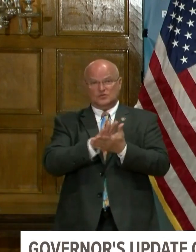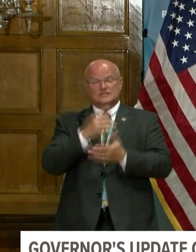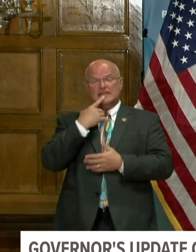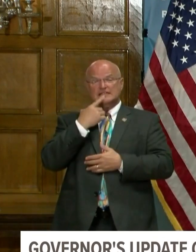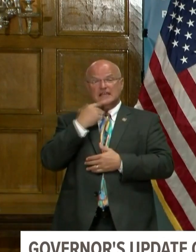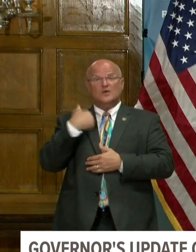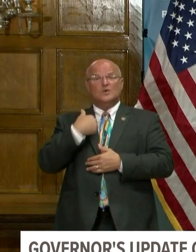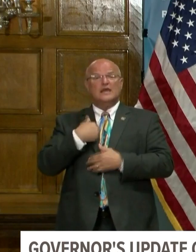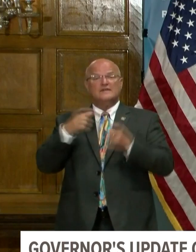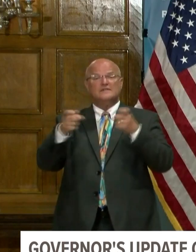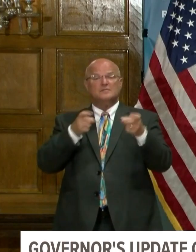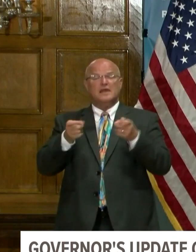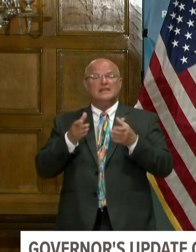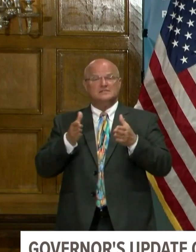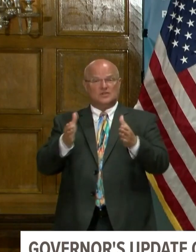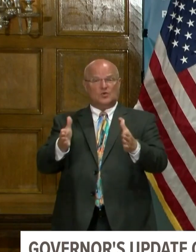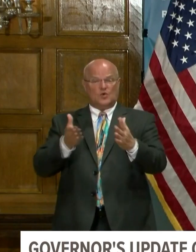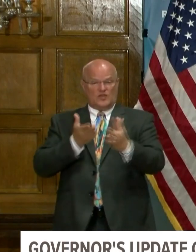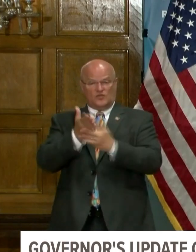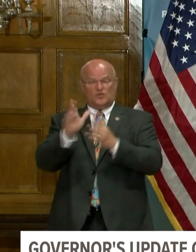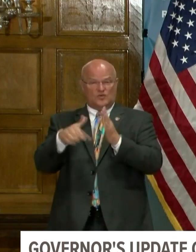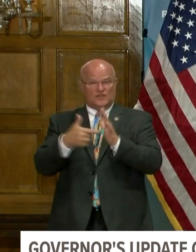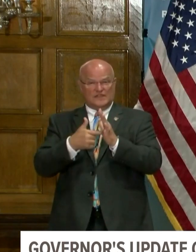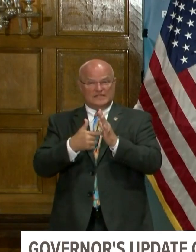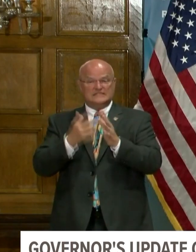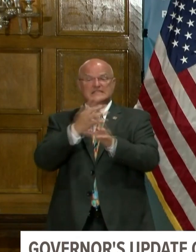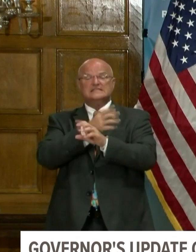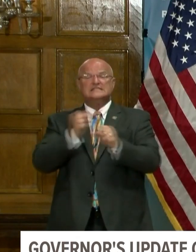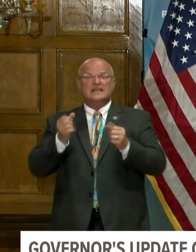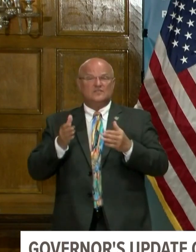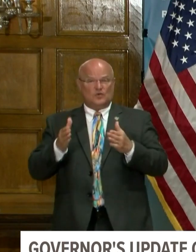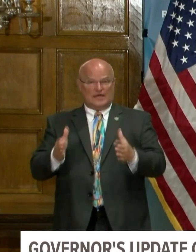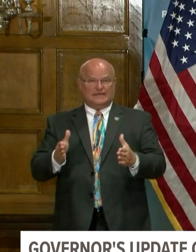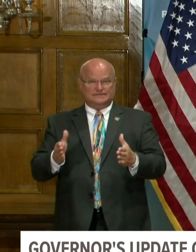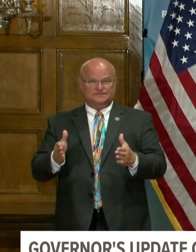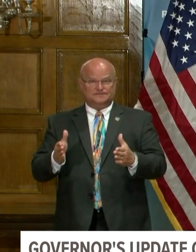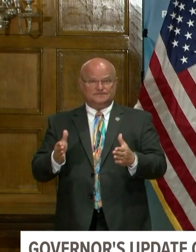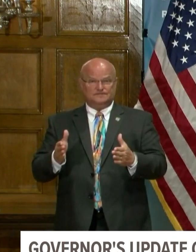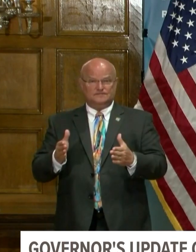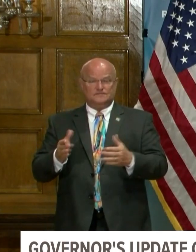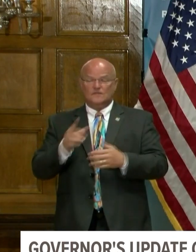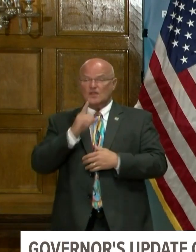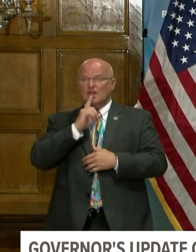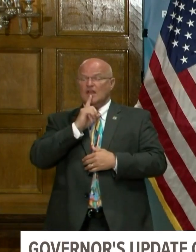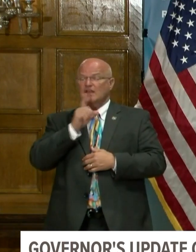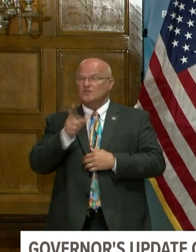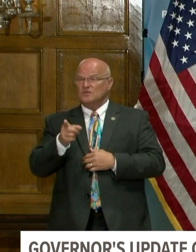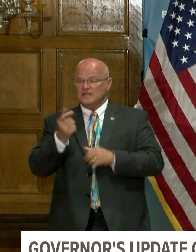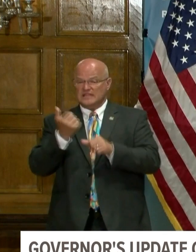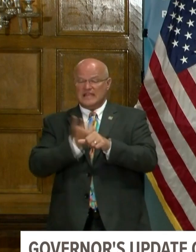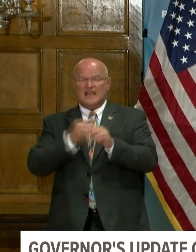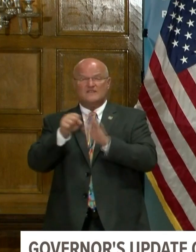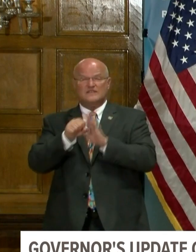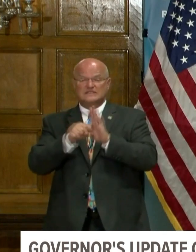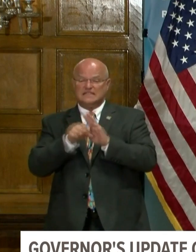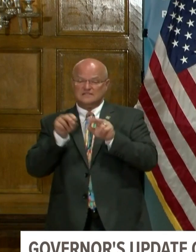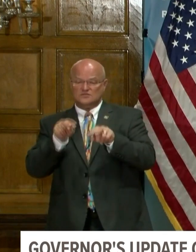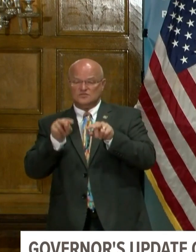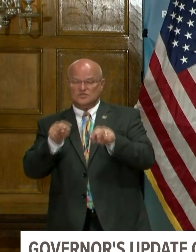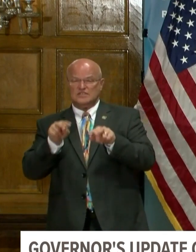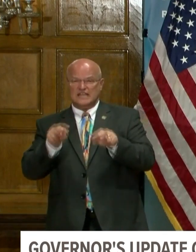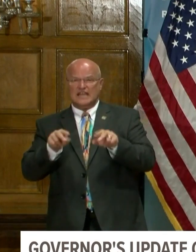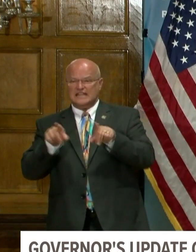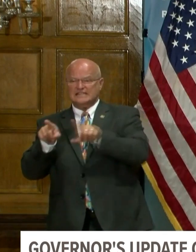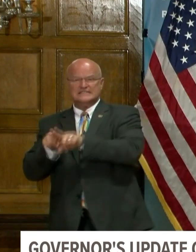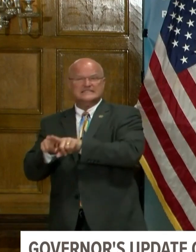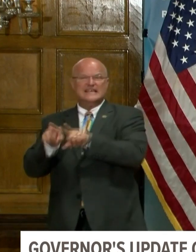I say, we got to manage our way through this in a safe fashion. And really virtually every state is looking at it in the